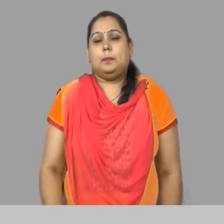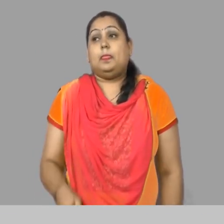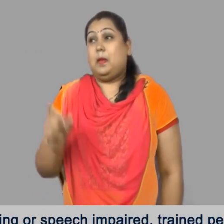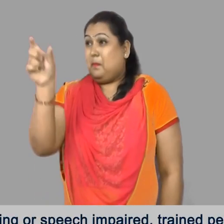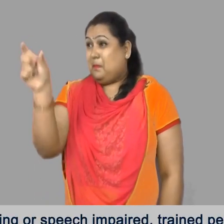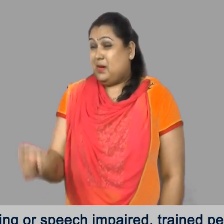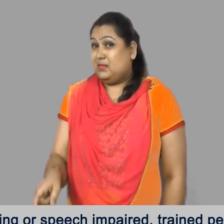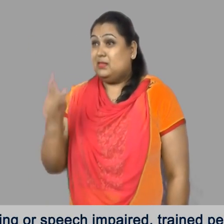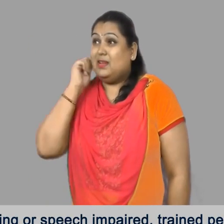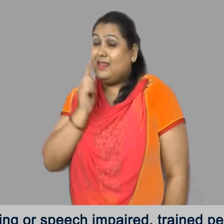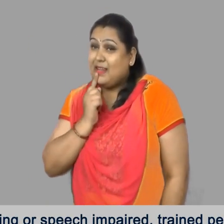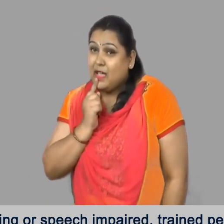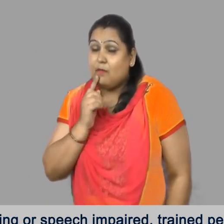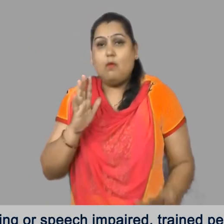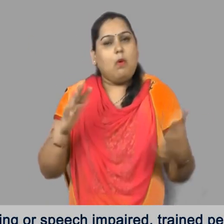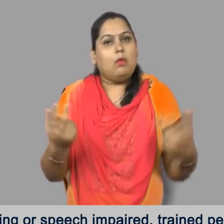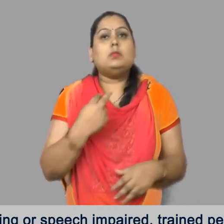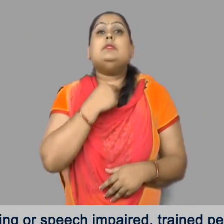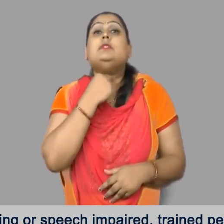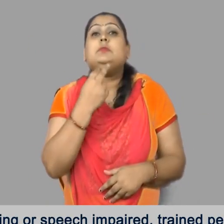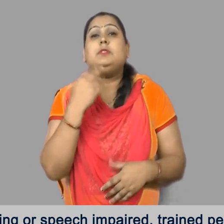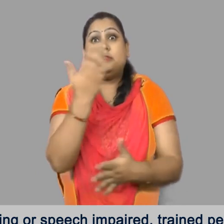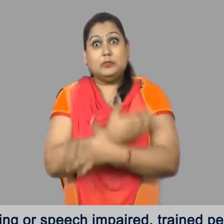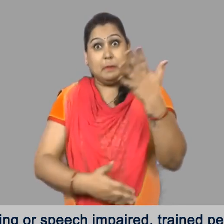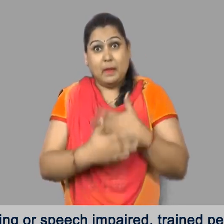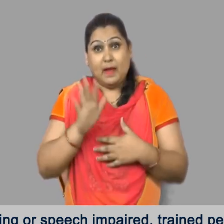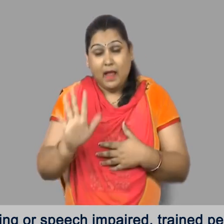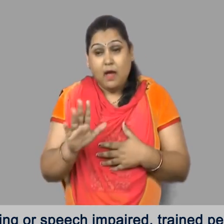For persons with hearing or speech impaired,